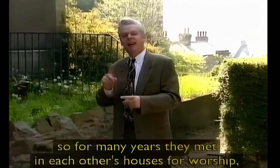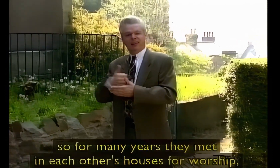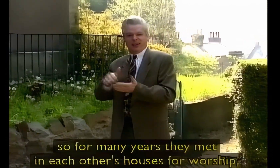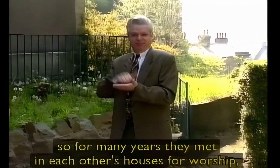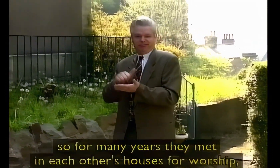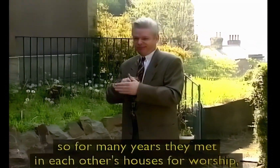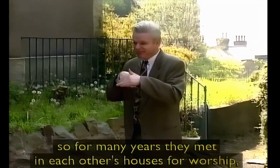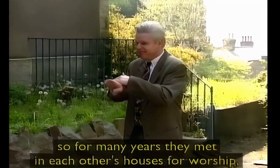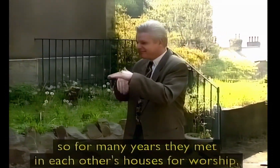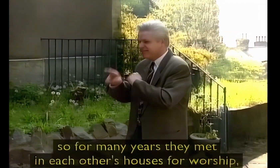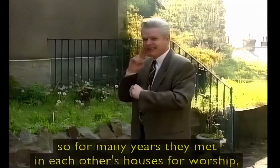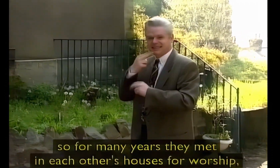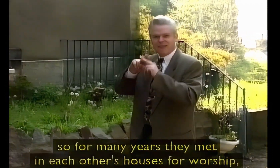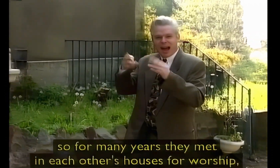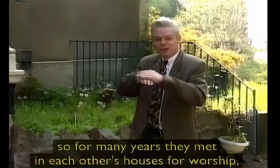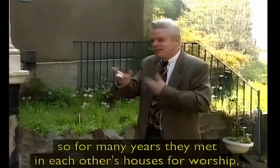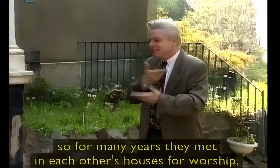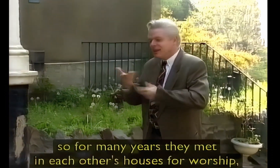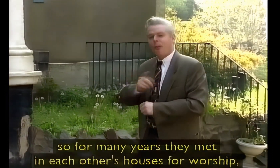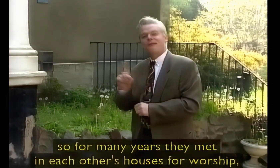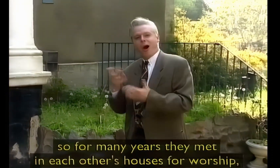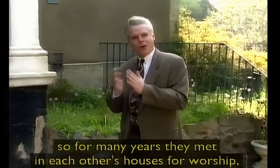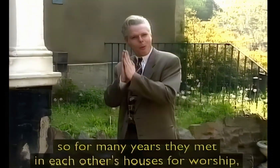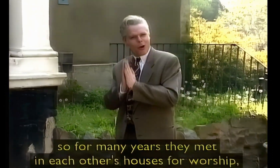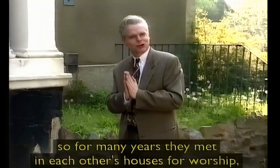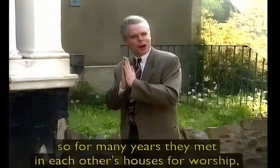So, for many years, they met in each other's houses for worship.